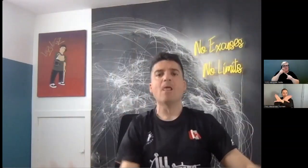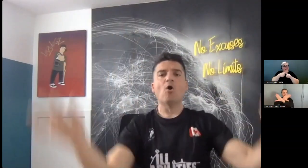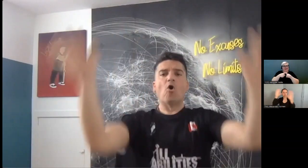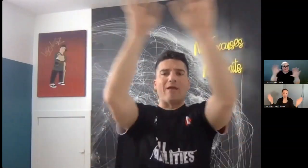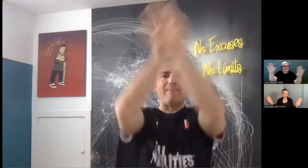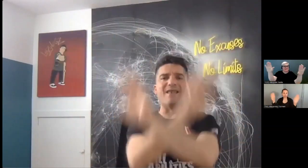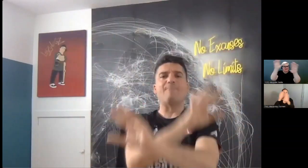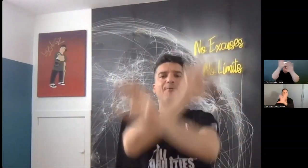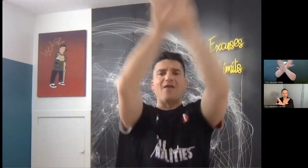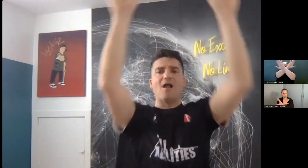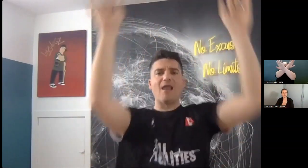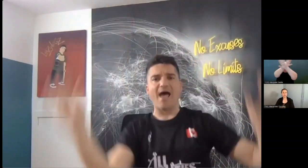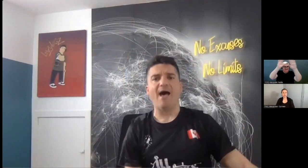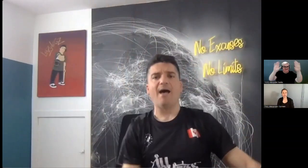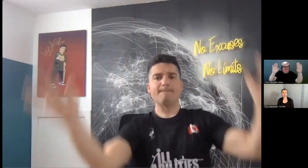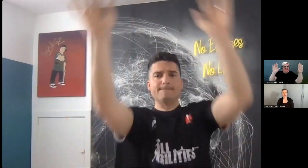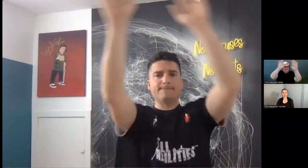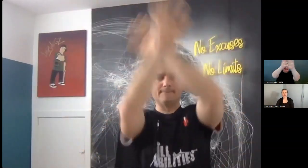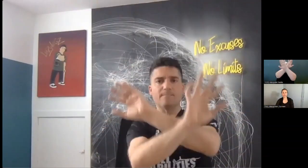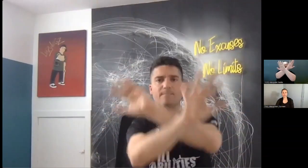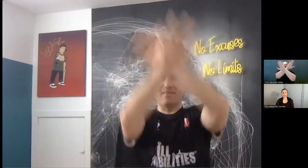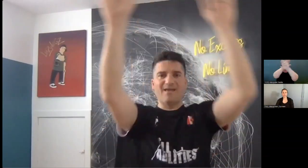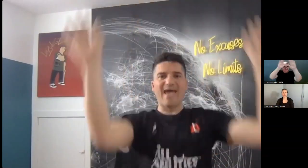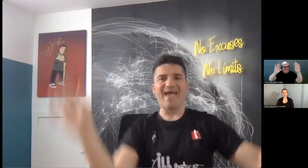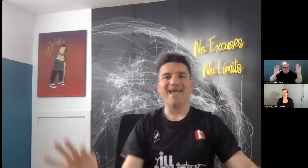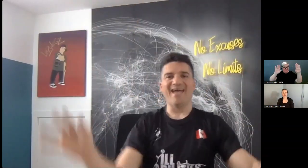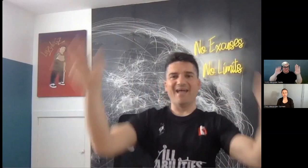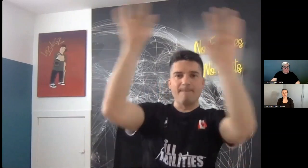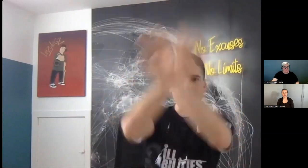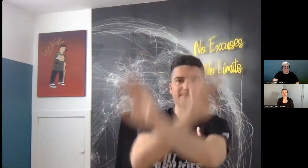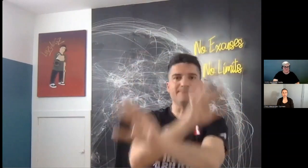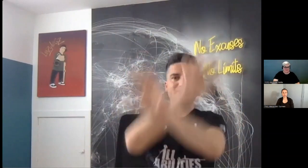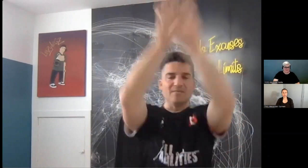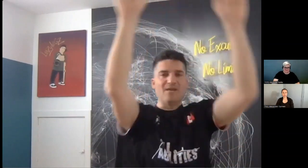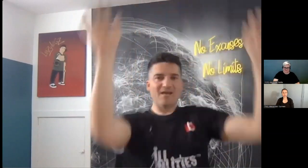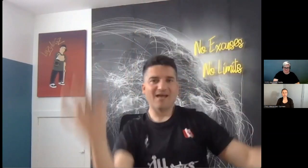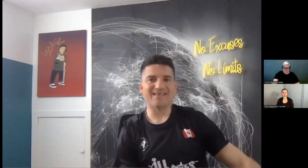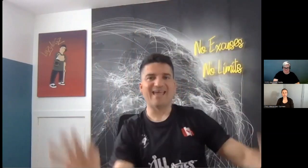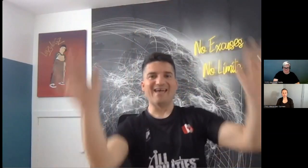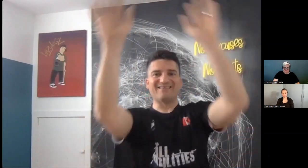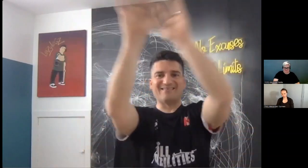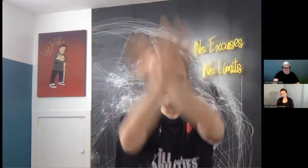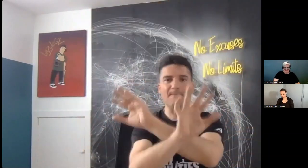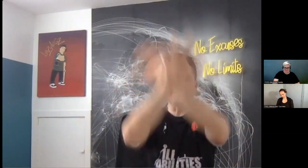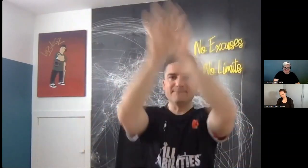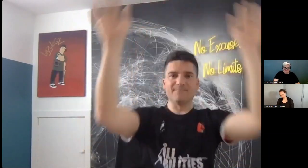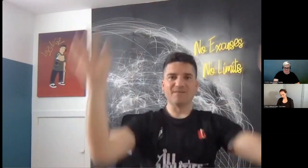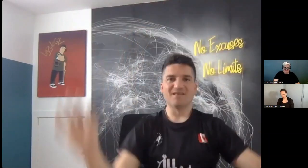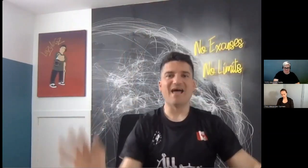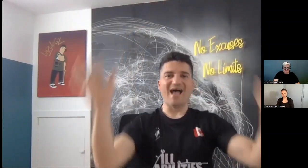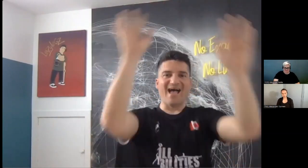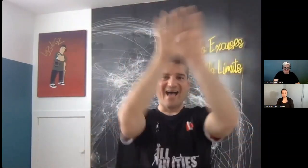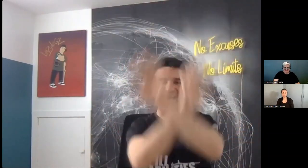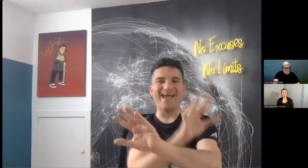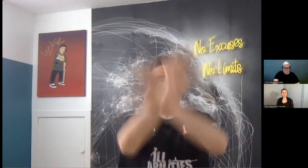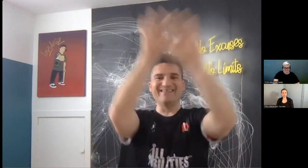bras. On amène les bras dans l'air. Put your arms in the air and make an X with your arms.